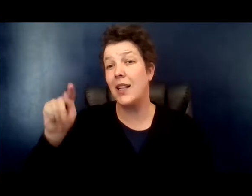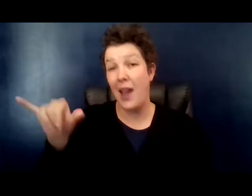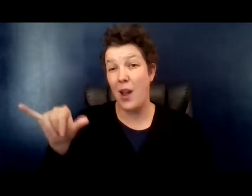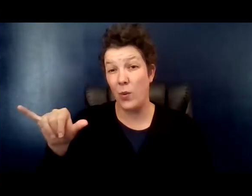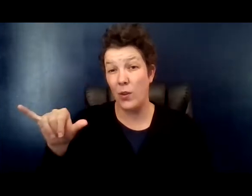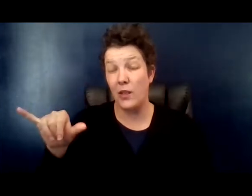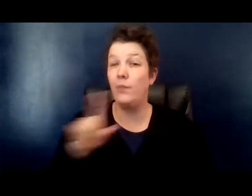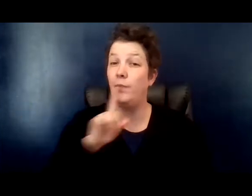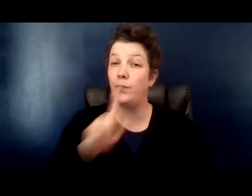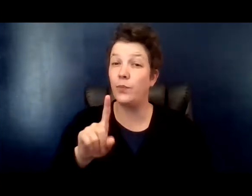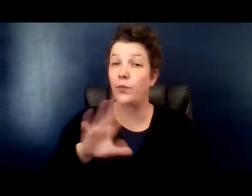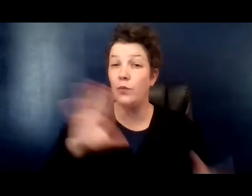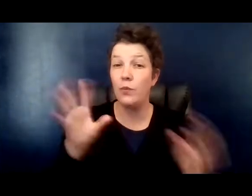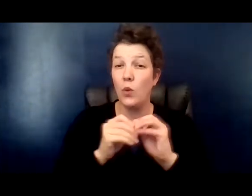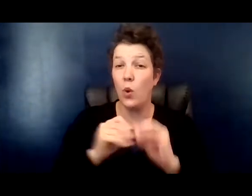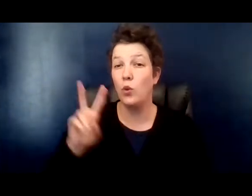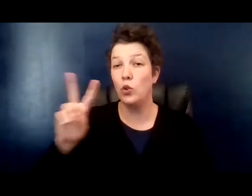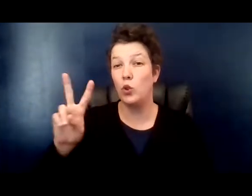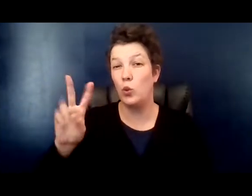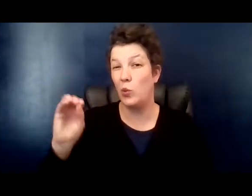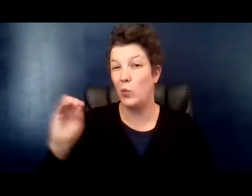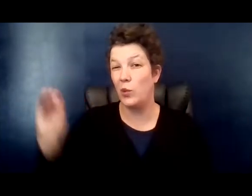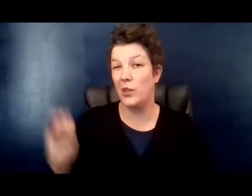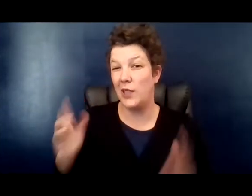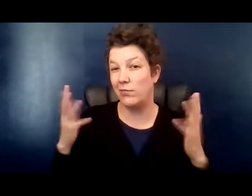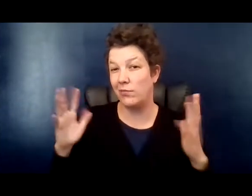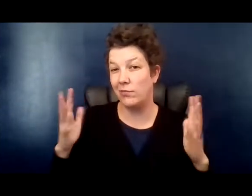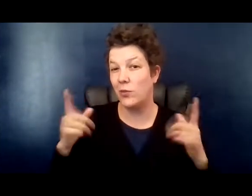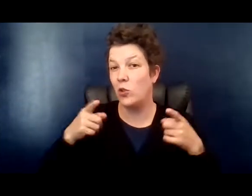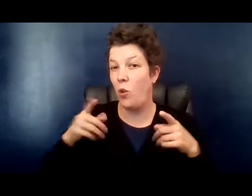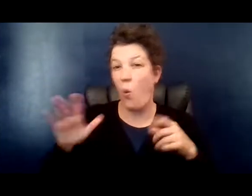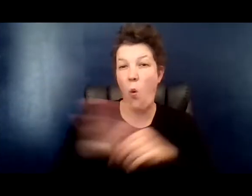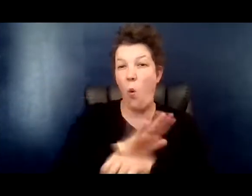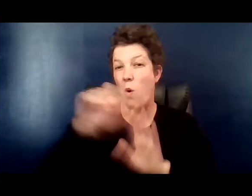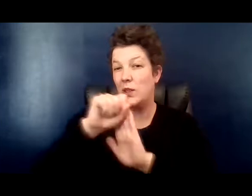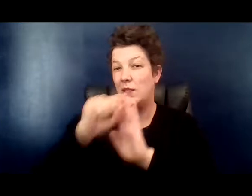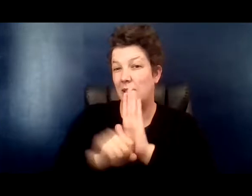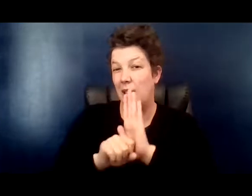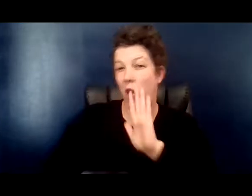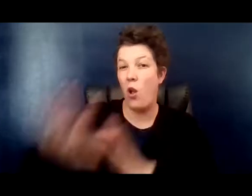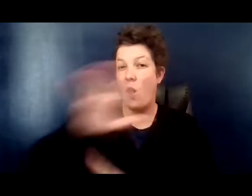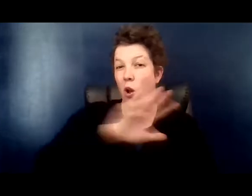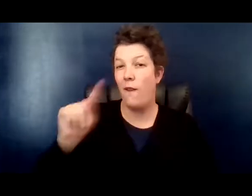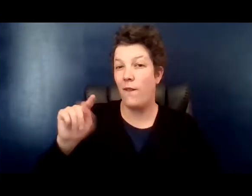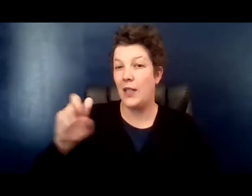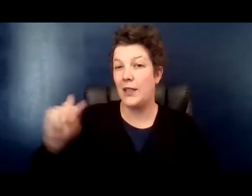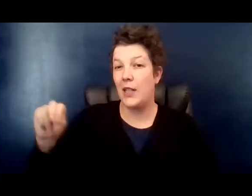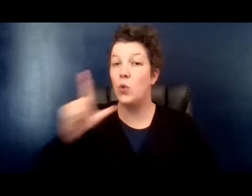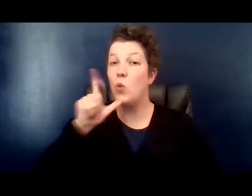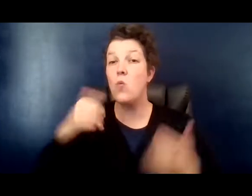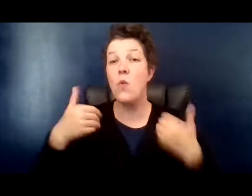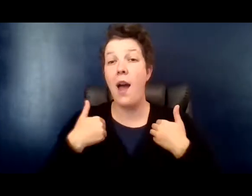2% of the state of Tennessee's people that have tested positive. 2%. Again, all of this weighed into